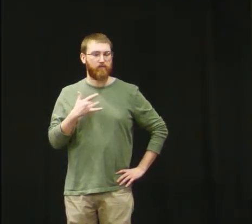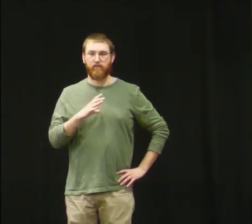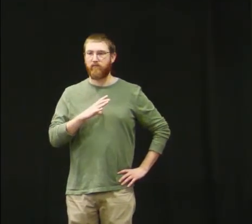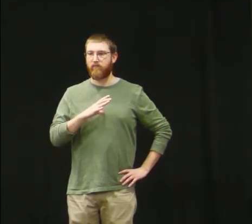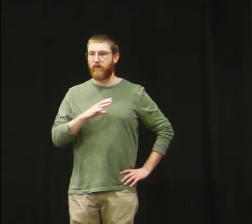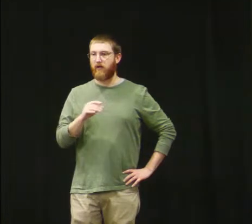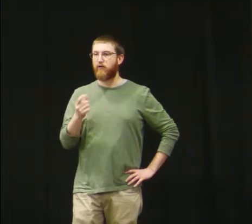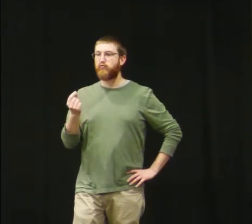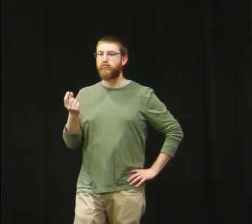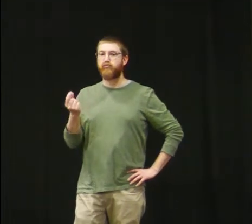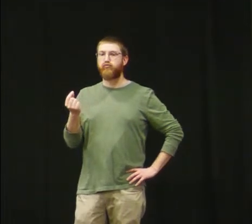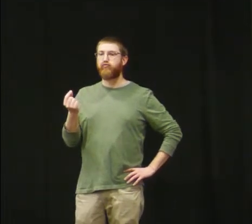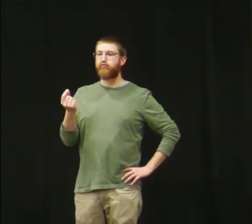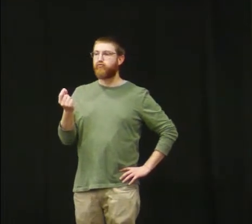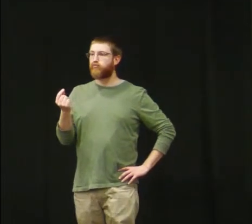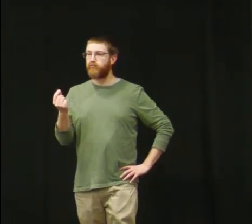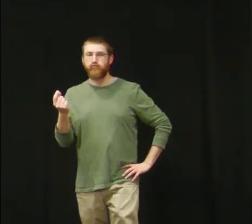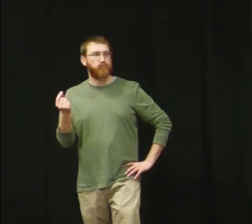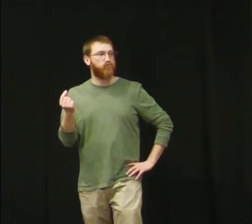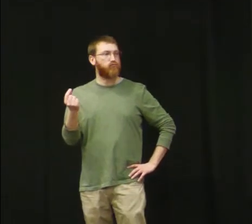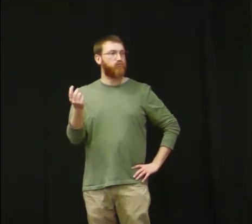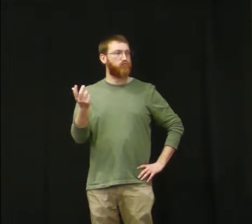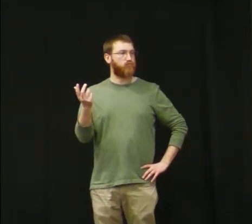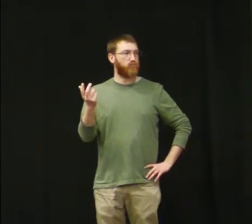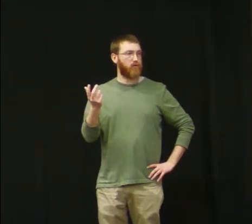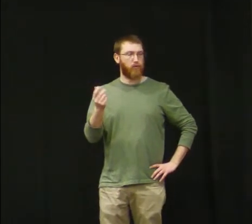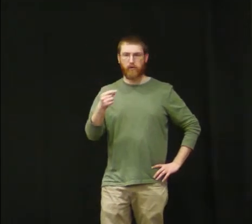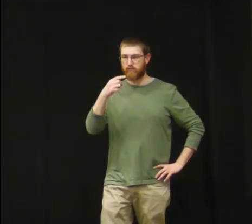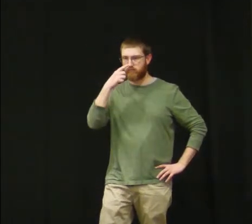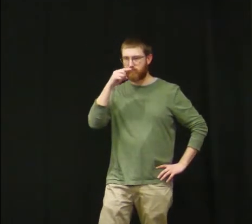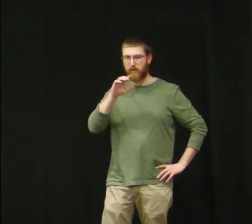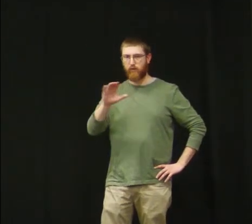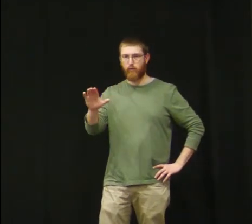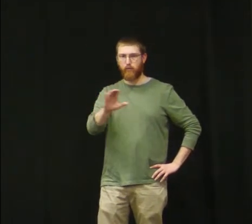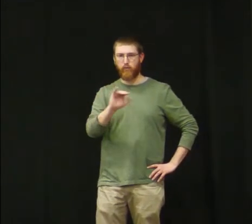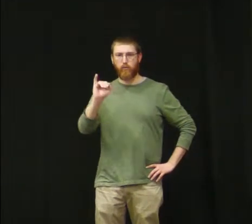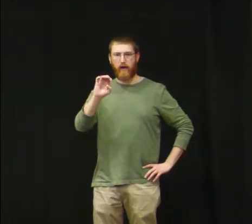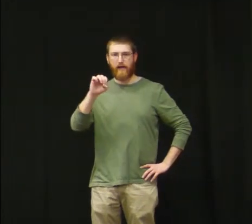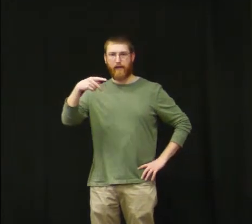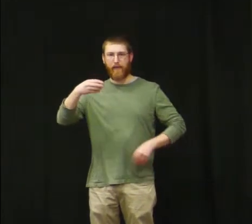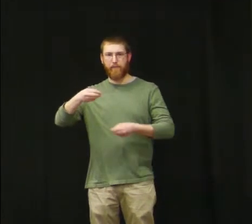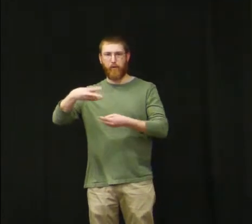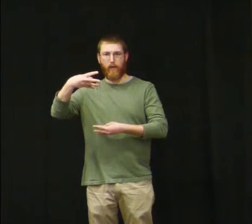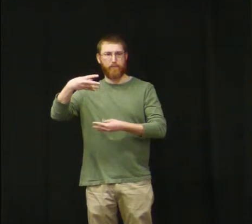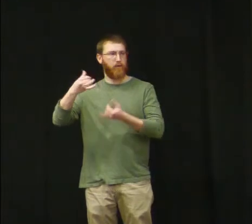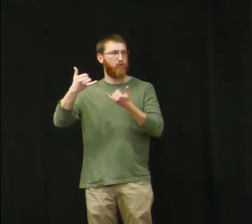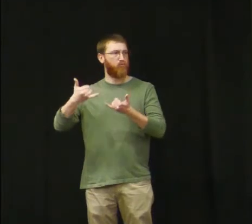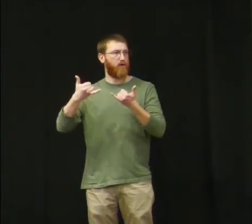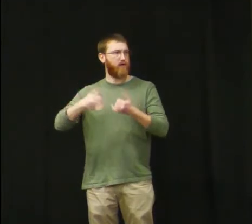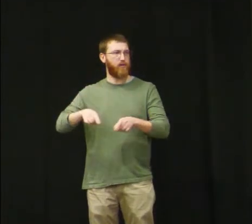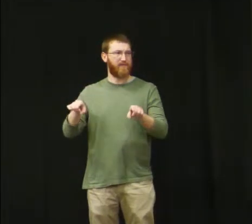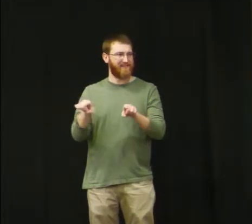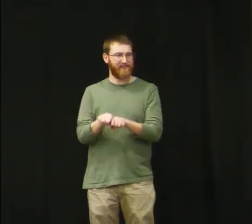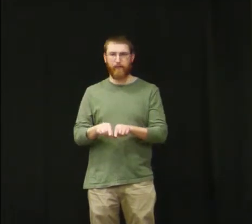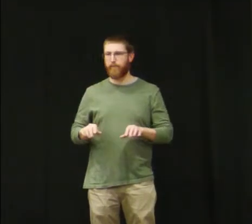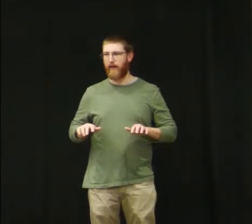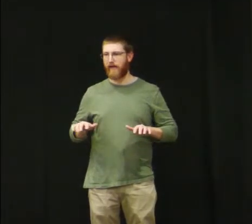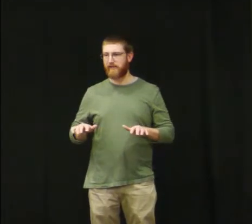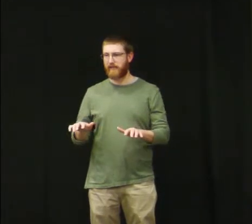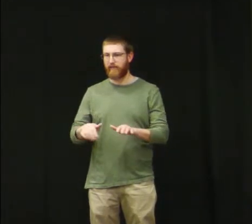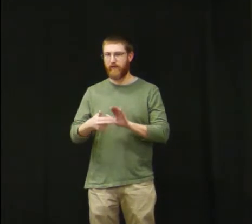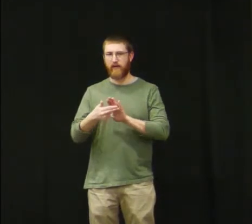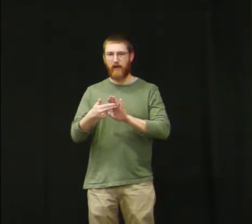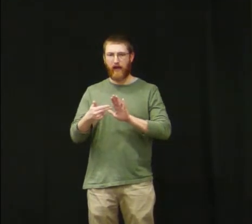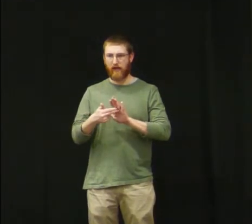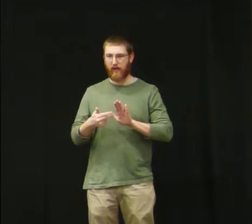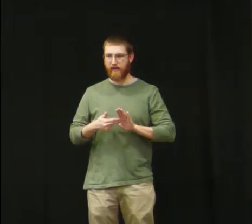So you're going to look at your IEP and do the same activity. Go through and highlight